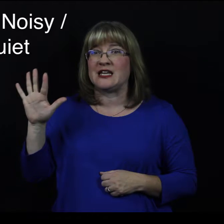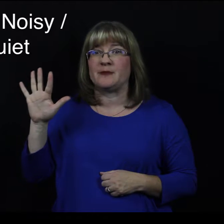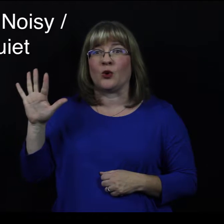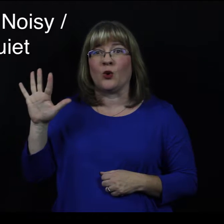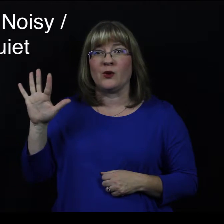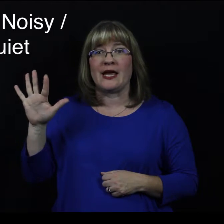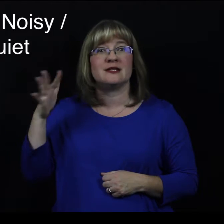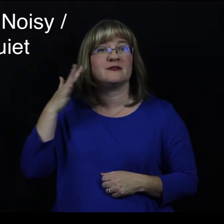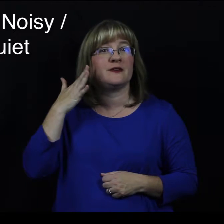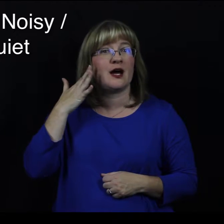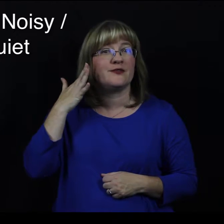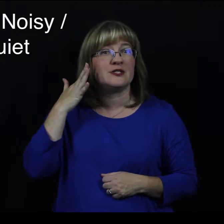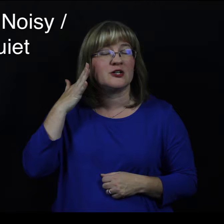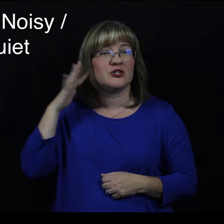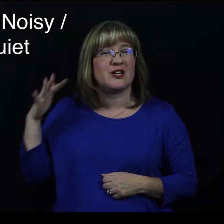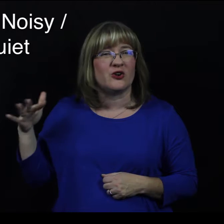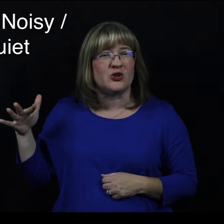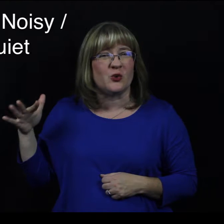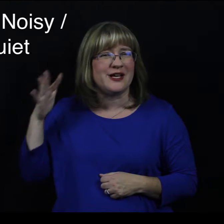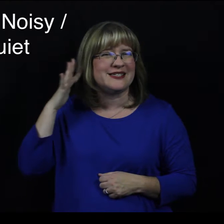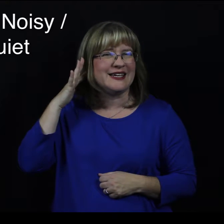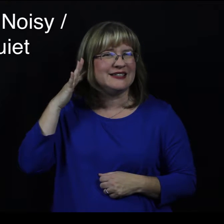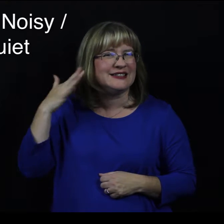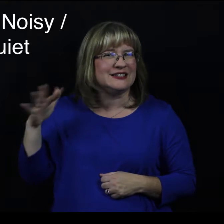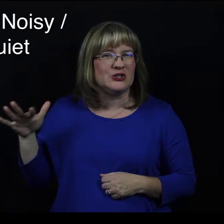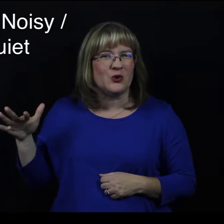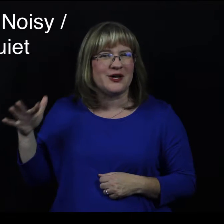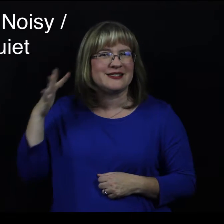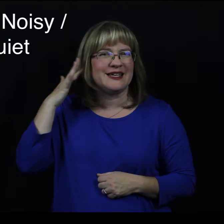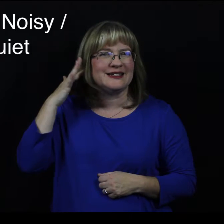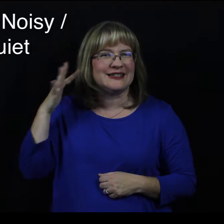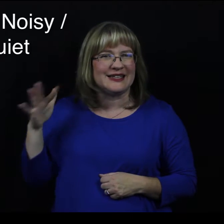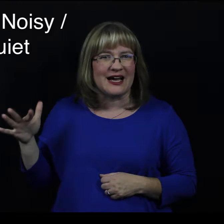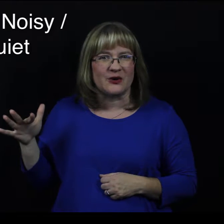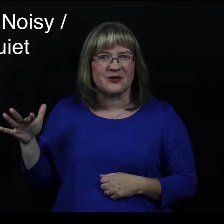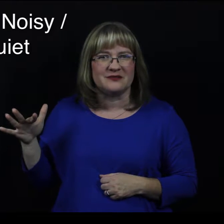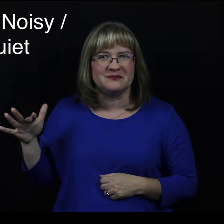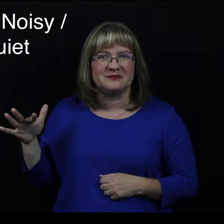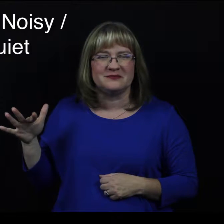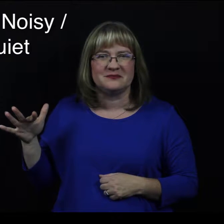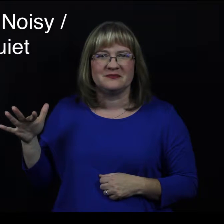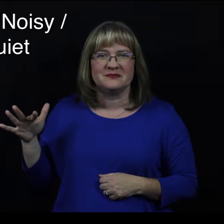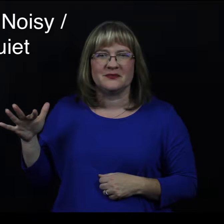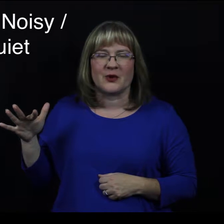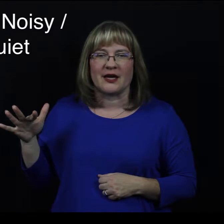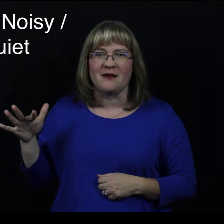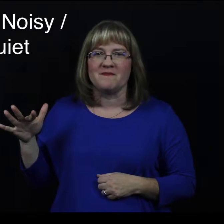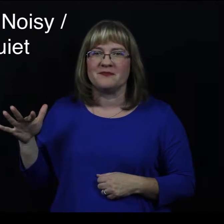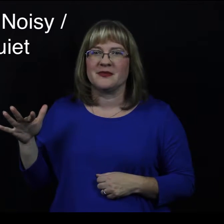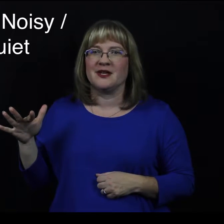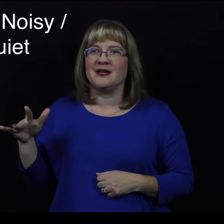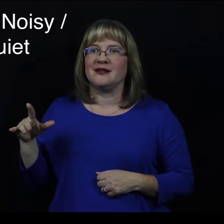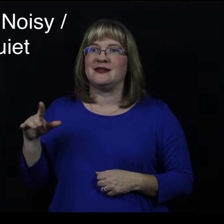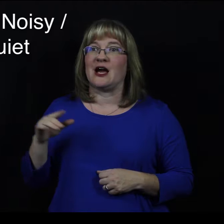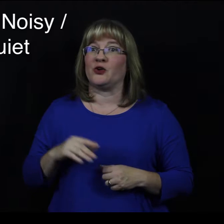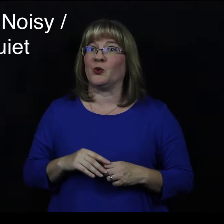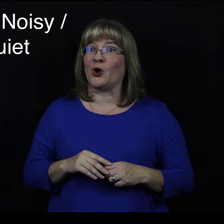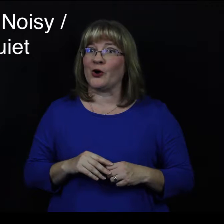keep the whole hand as a 5 and touch their ear, noisy, noisy, loud. Okay? Now you will